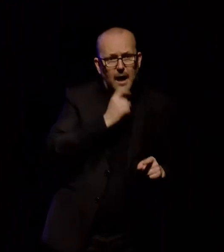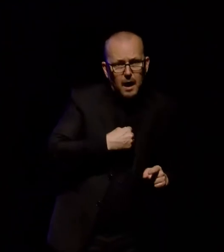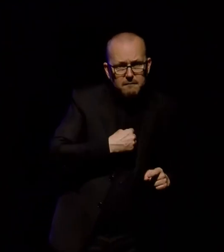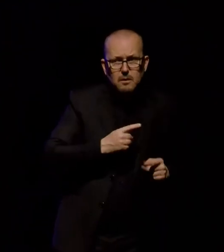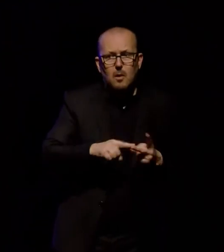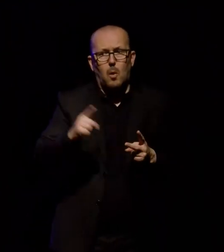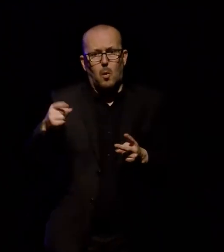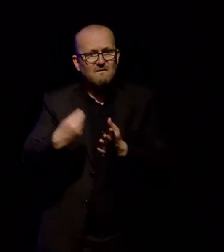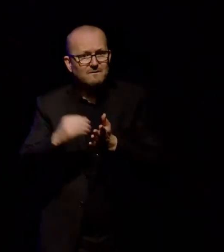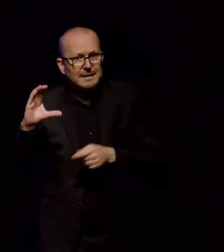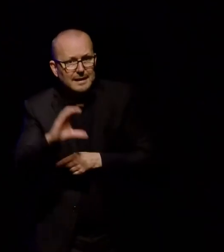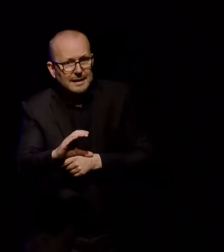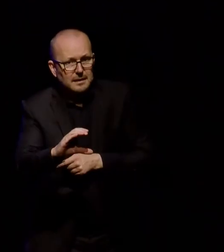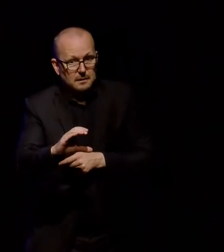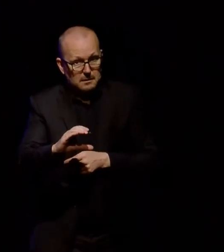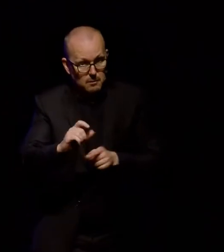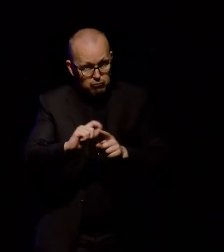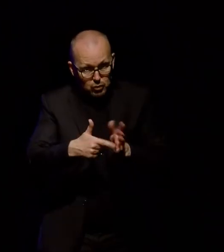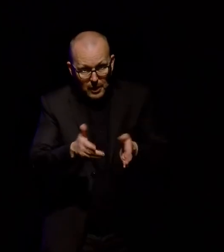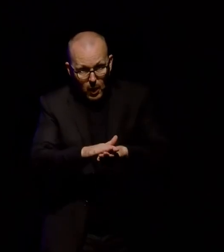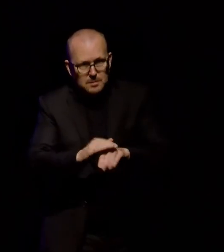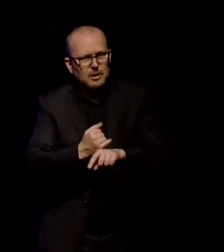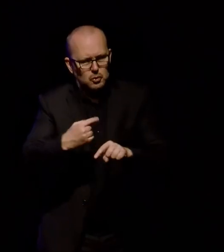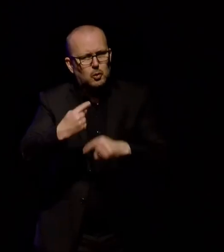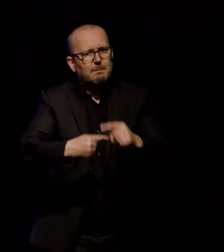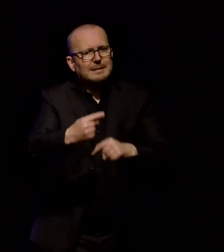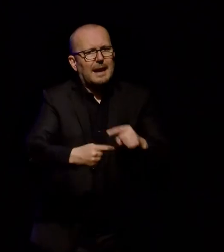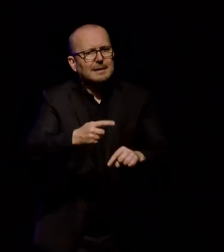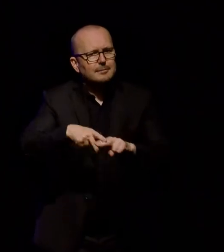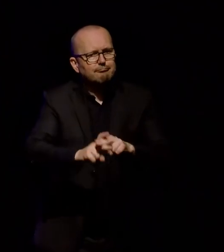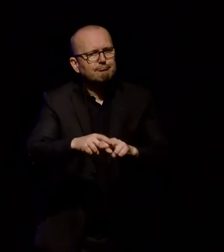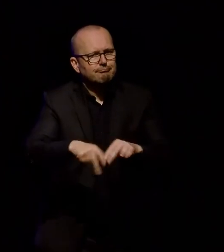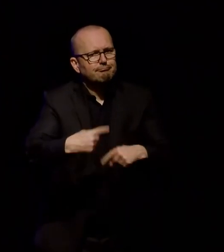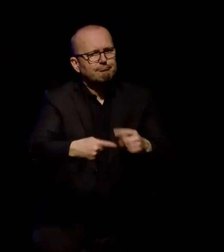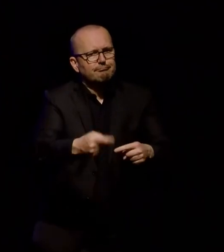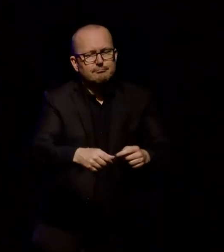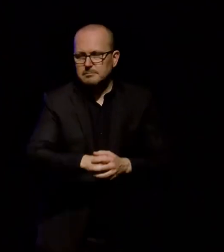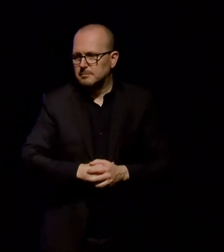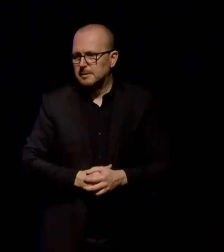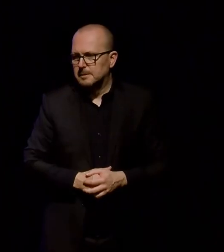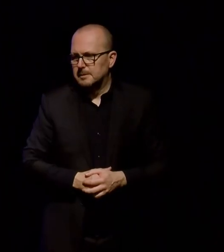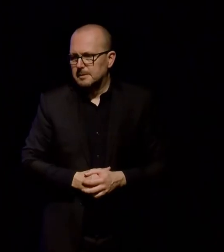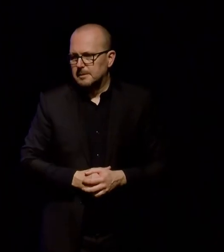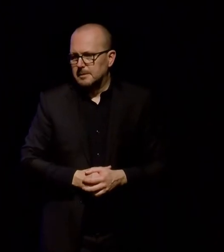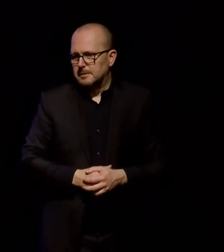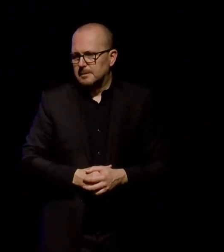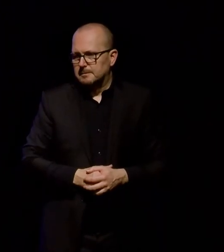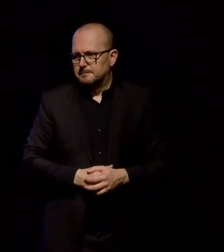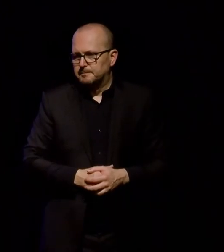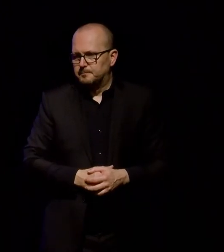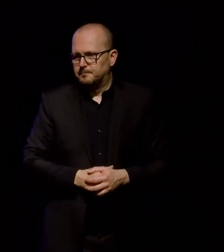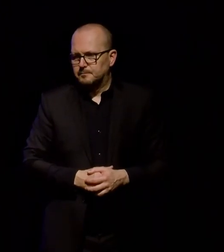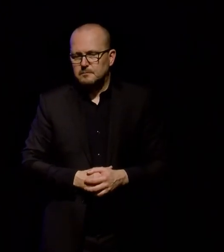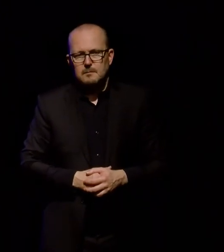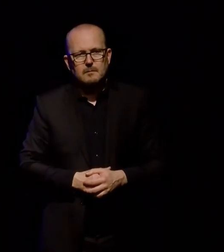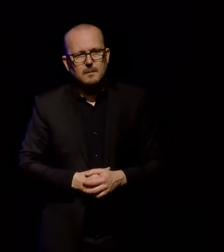activities after the project is closed. So aside from the improvements, we did generate other